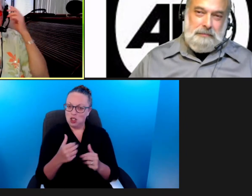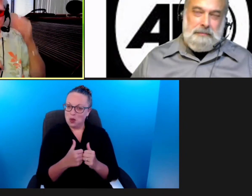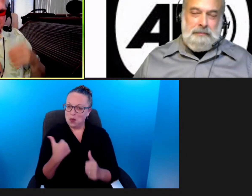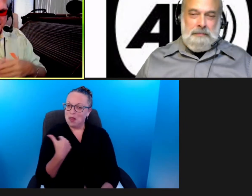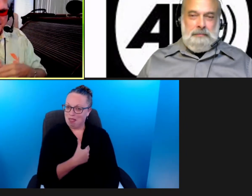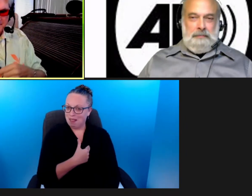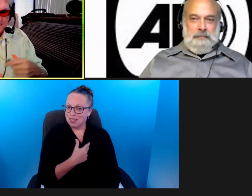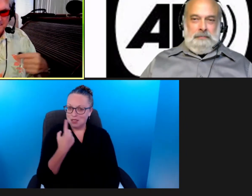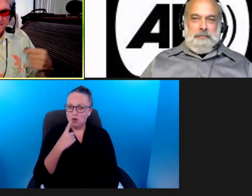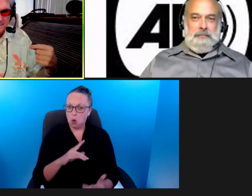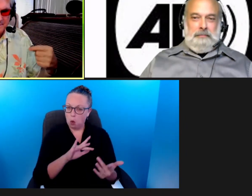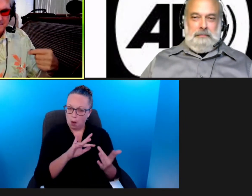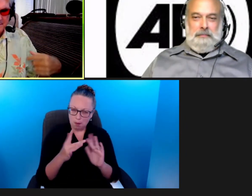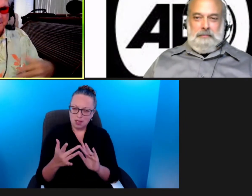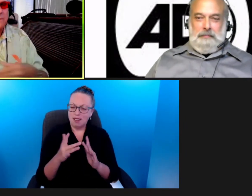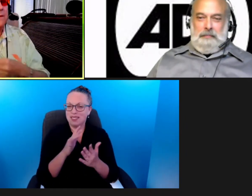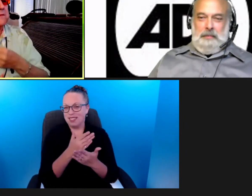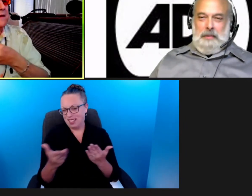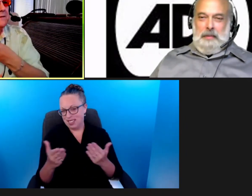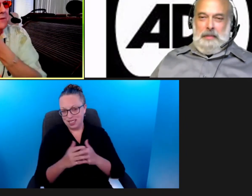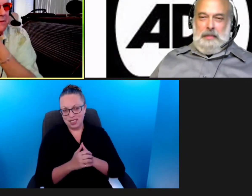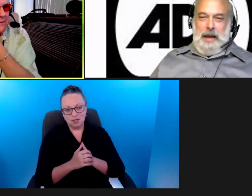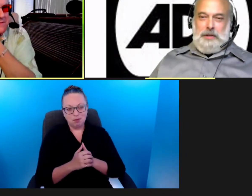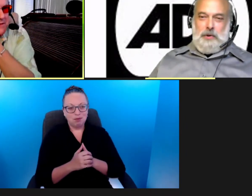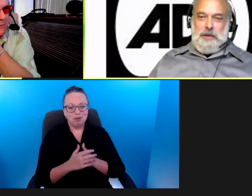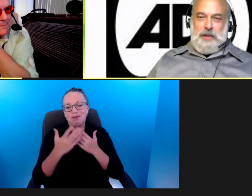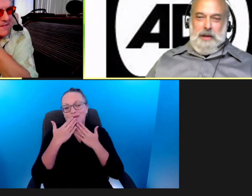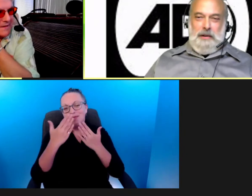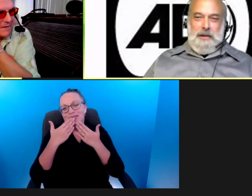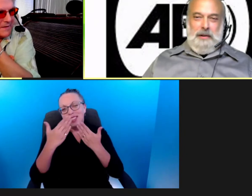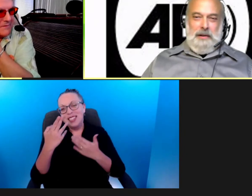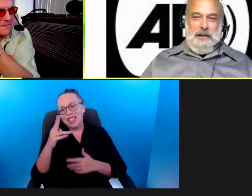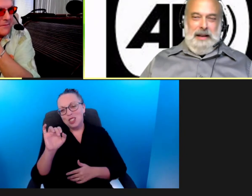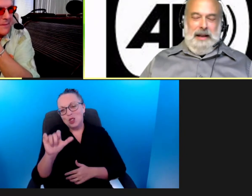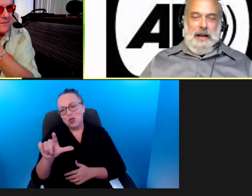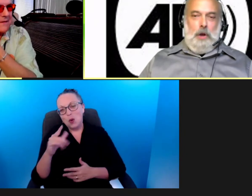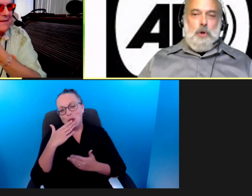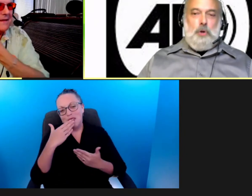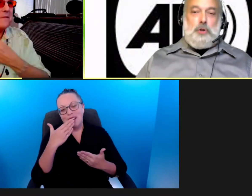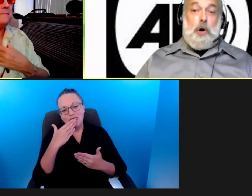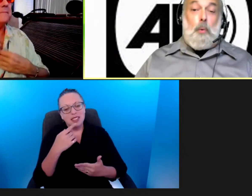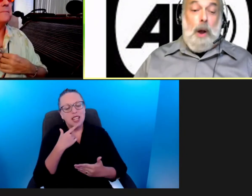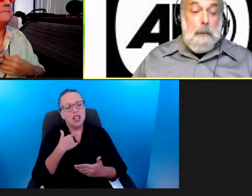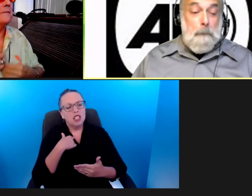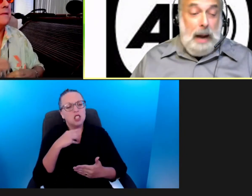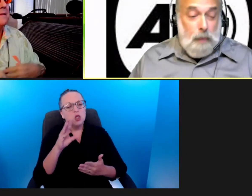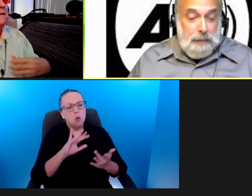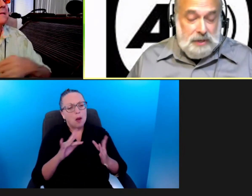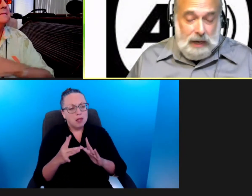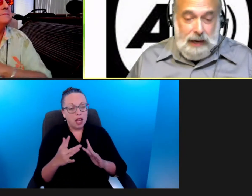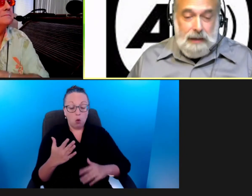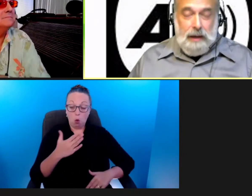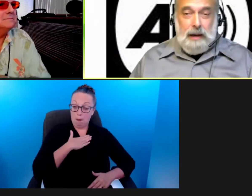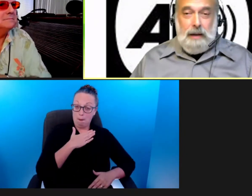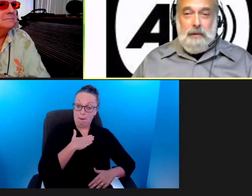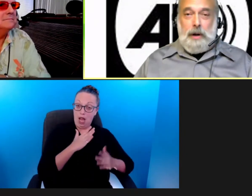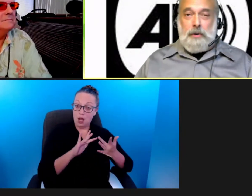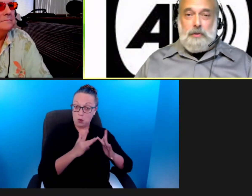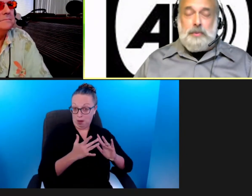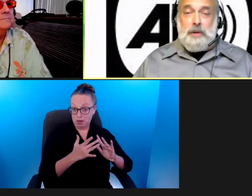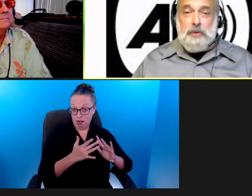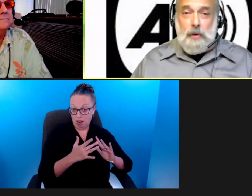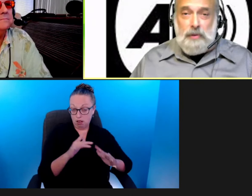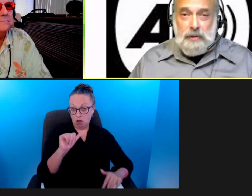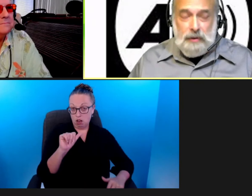far as websites and things. Thank you again, Joel. Once again, Joel, thanks, Christy. Give us your website. Yeah, Well, my website,